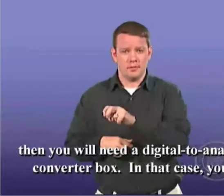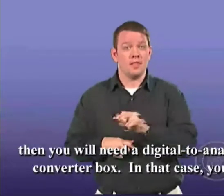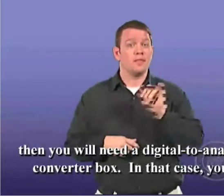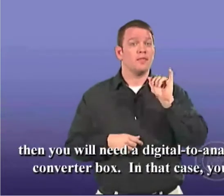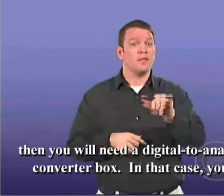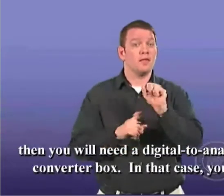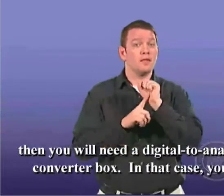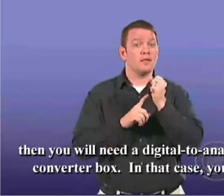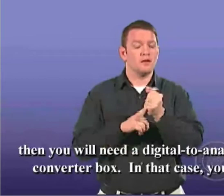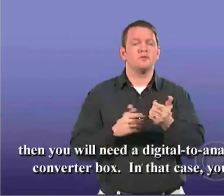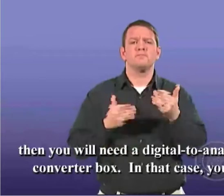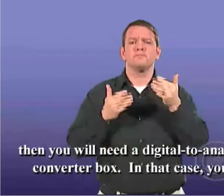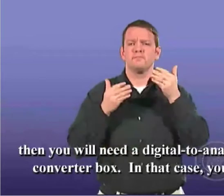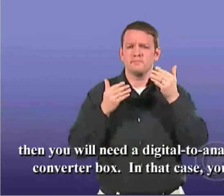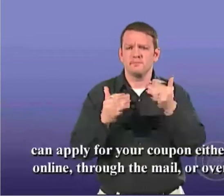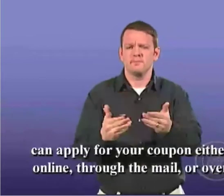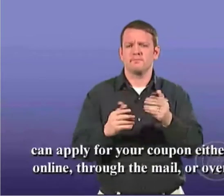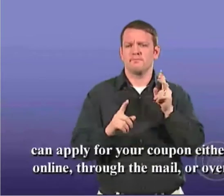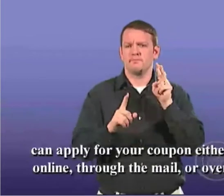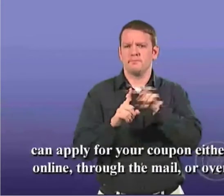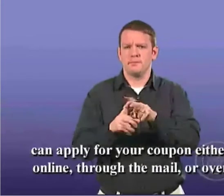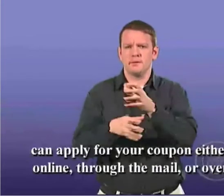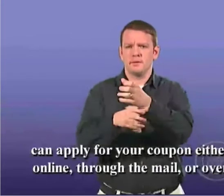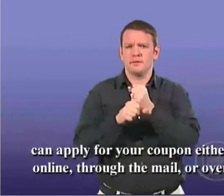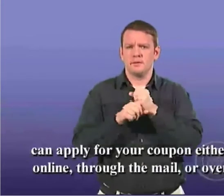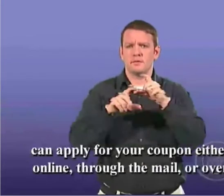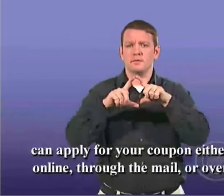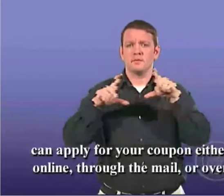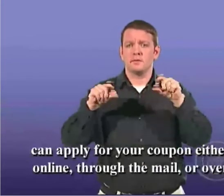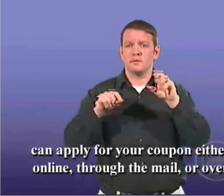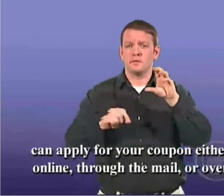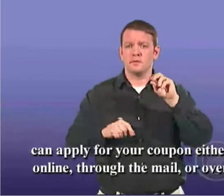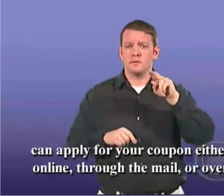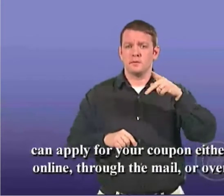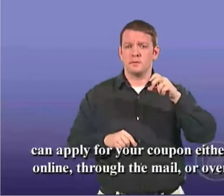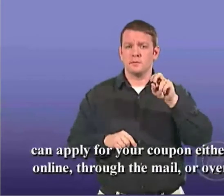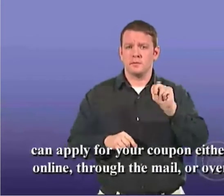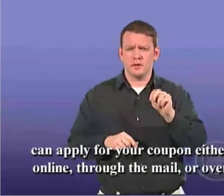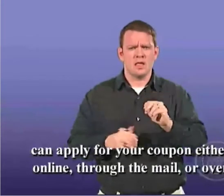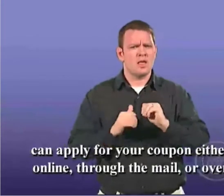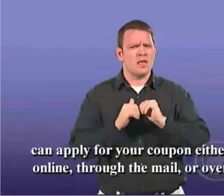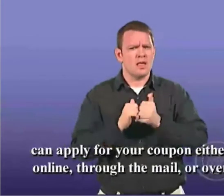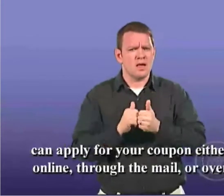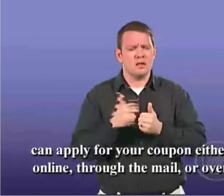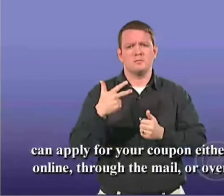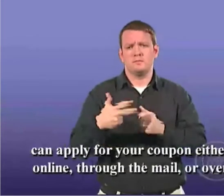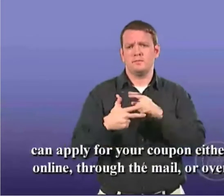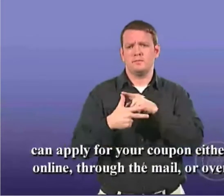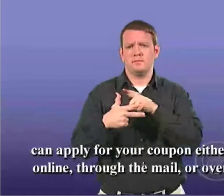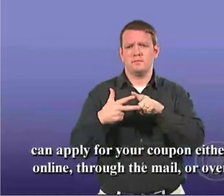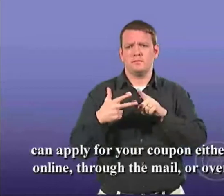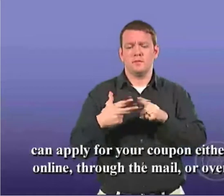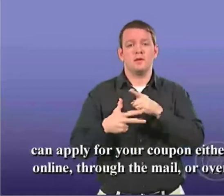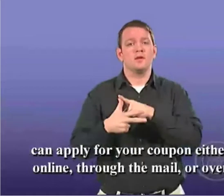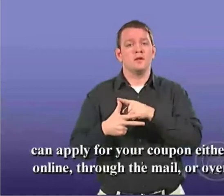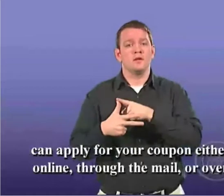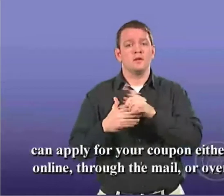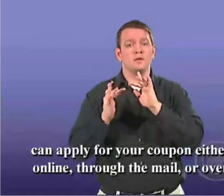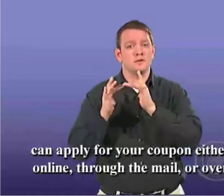In that case, you can apply for your coupon either online, through the mail, or over